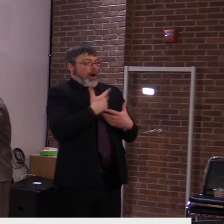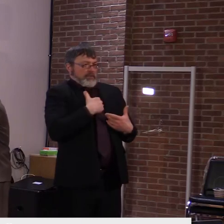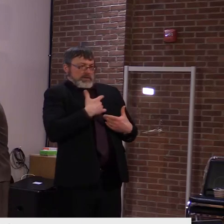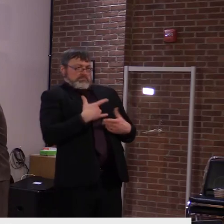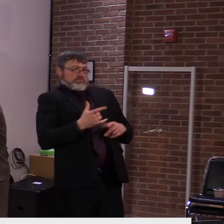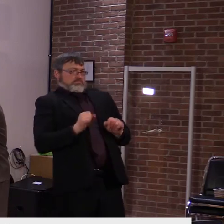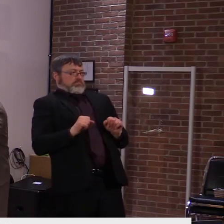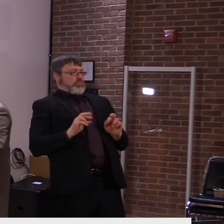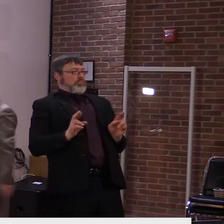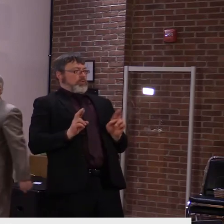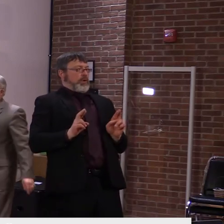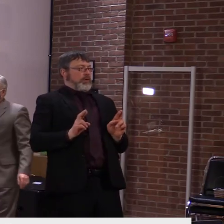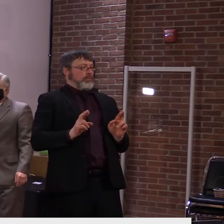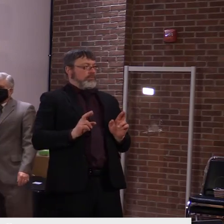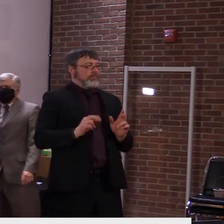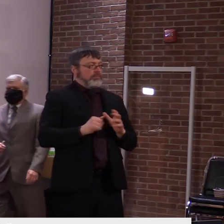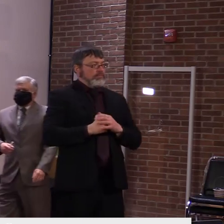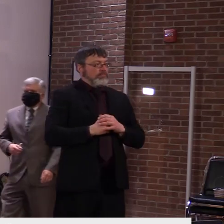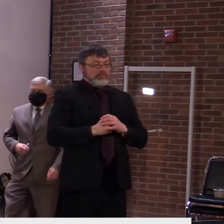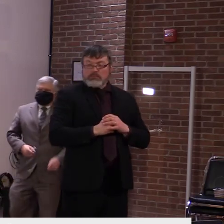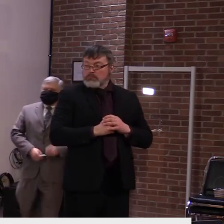Okay, thanks a lot.